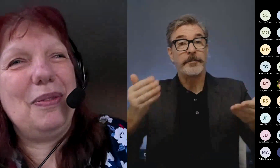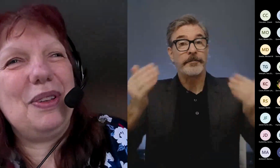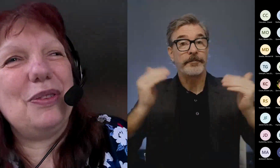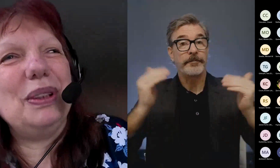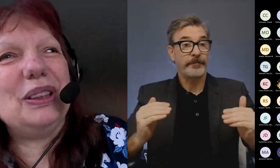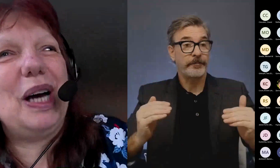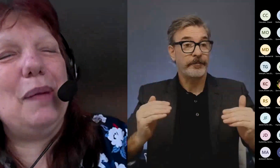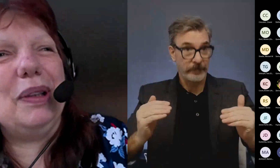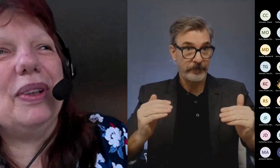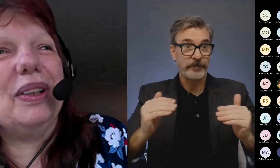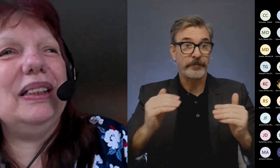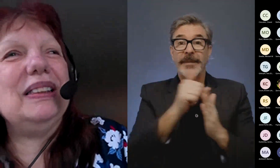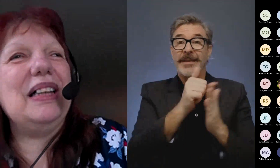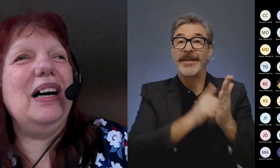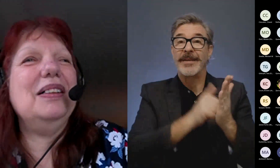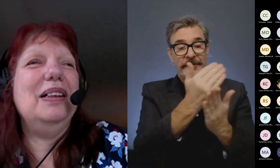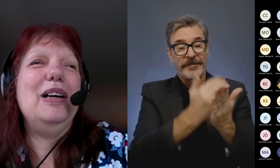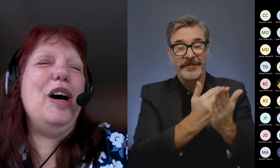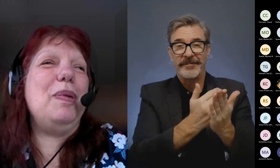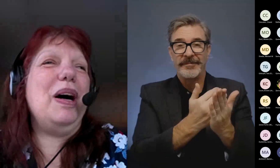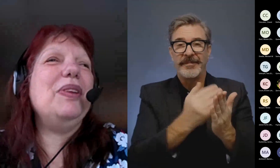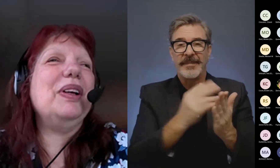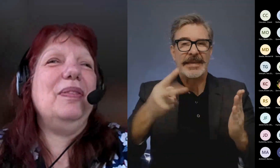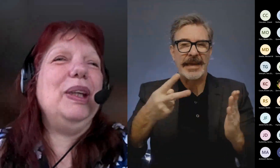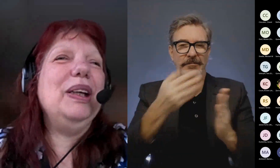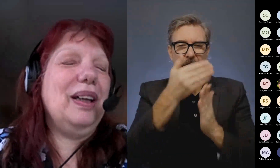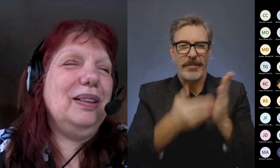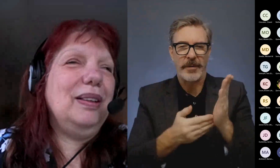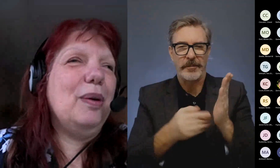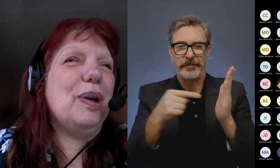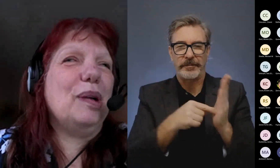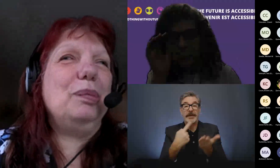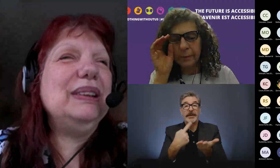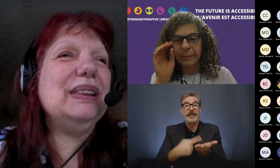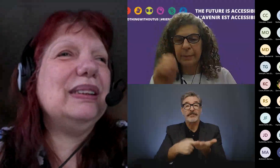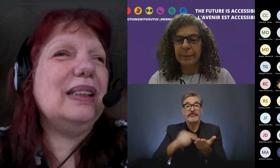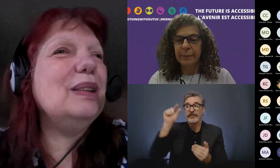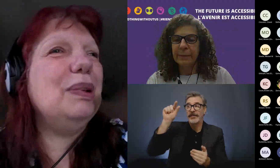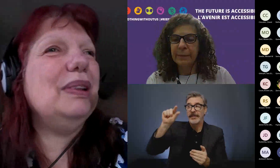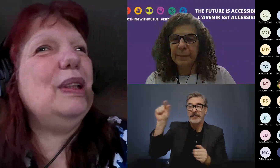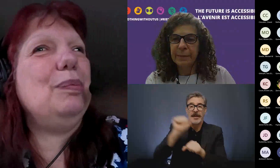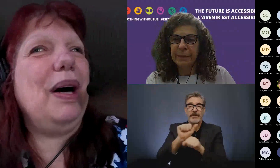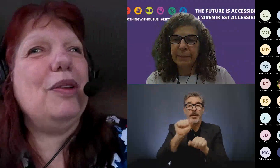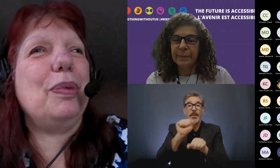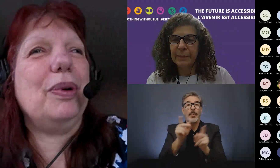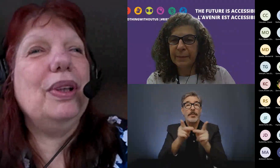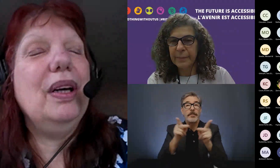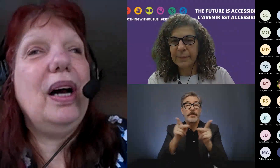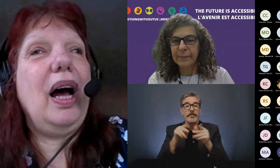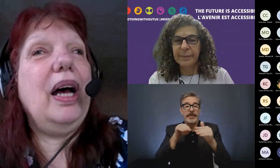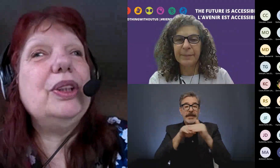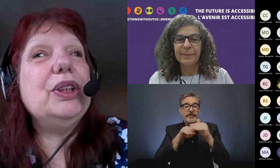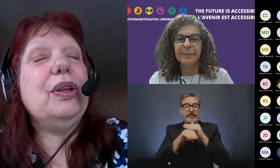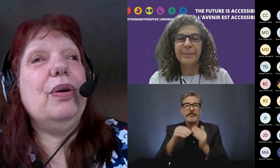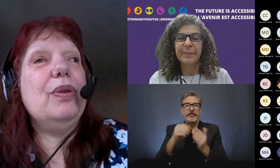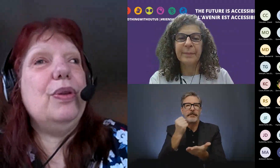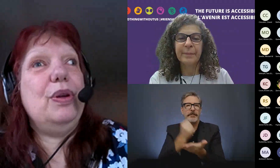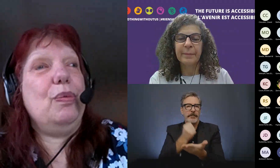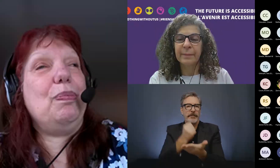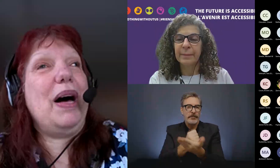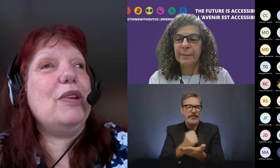part of this workshop, and we're going to talk about the Government of Canada Workplace Accessibility Passport. As